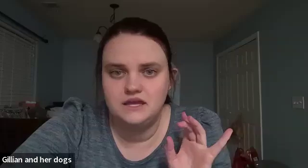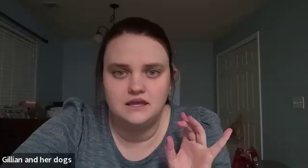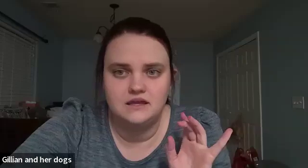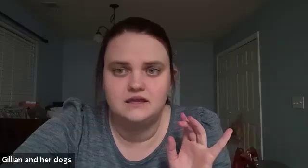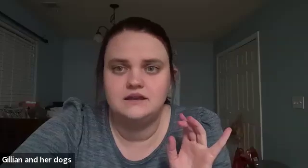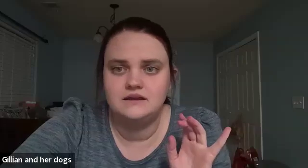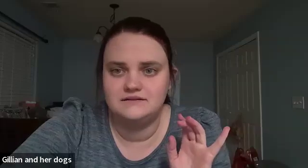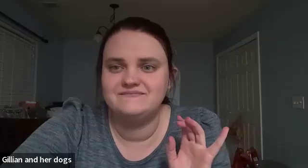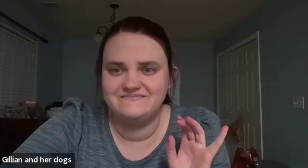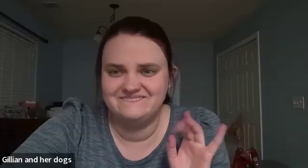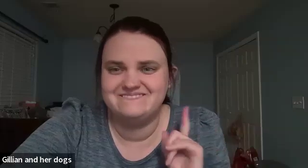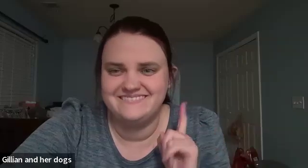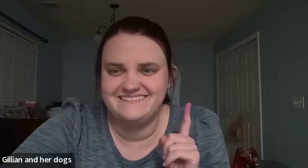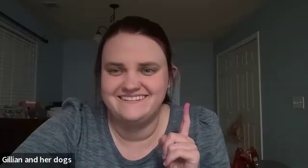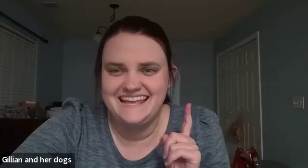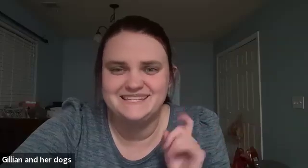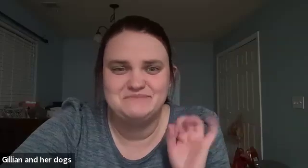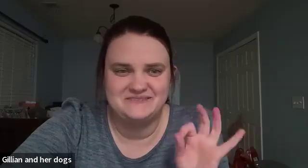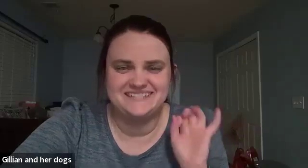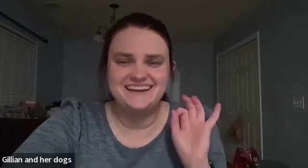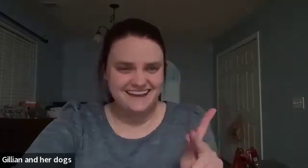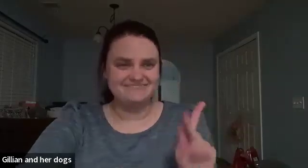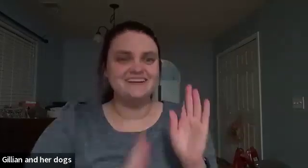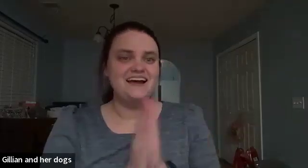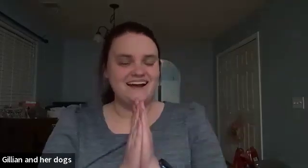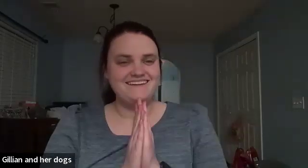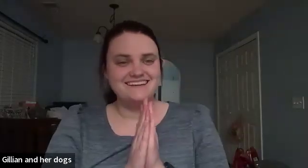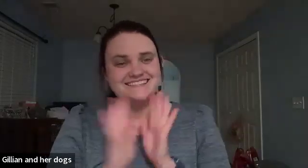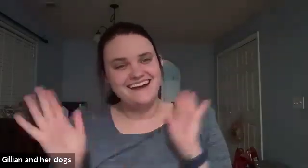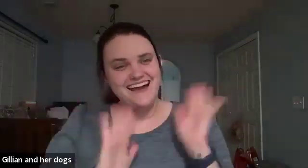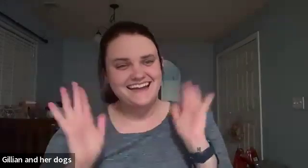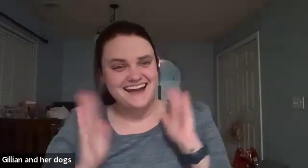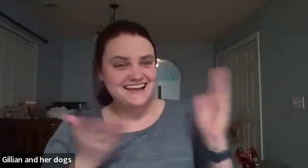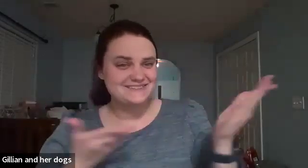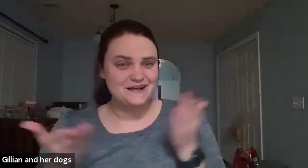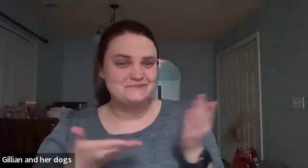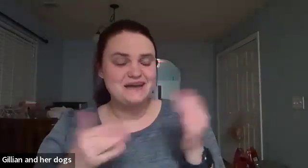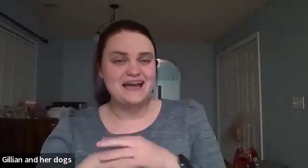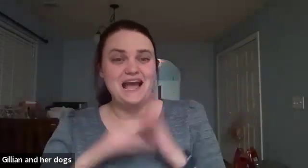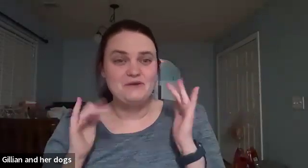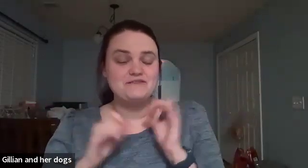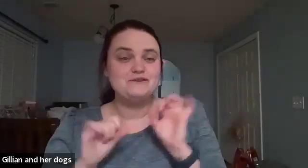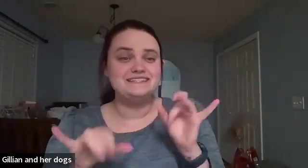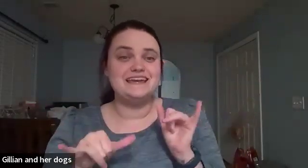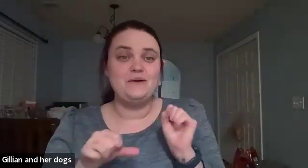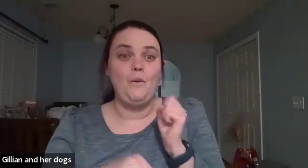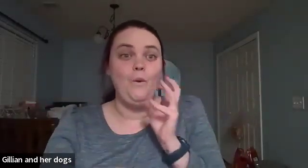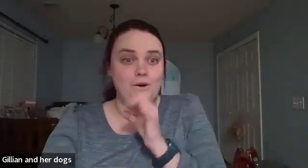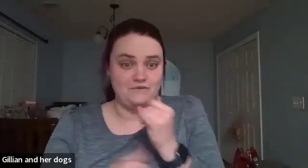Pin. There it is. Perfect. Okay. All right. So, hi, guys. Welcome back. I hope everyone's staying warm